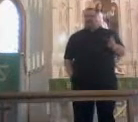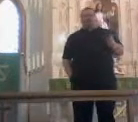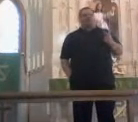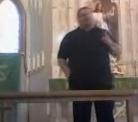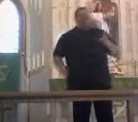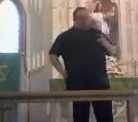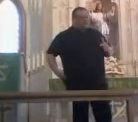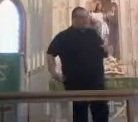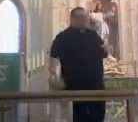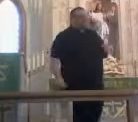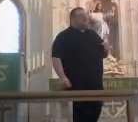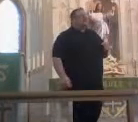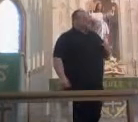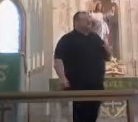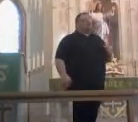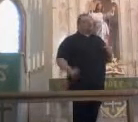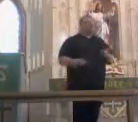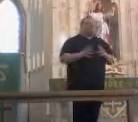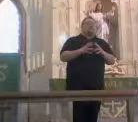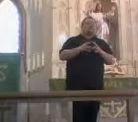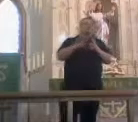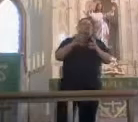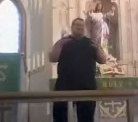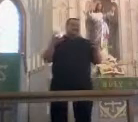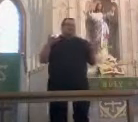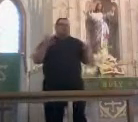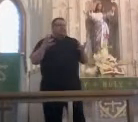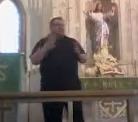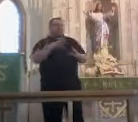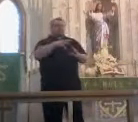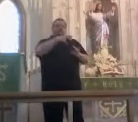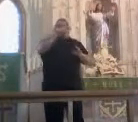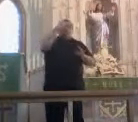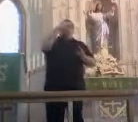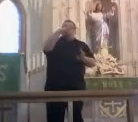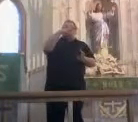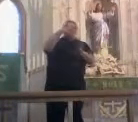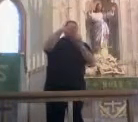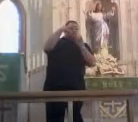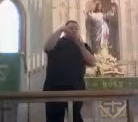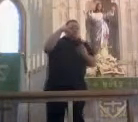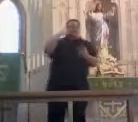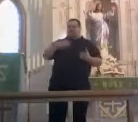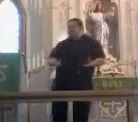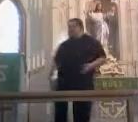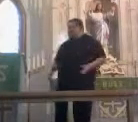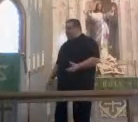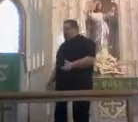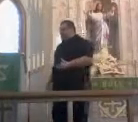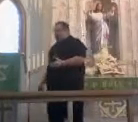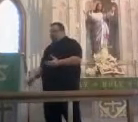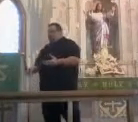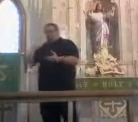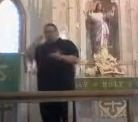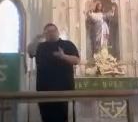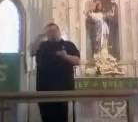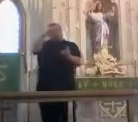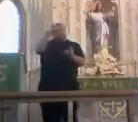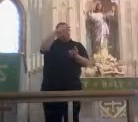under Rehoboam, the nation of Israel split. 10 tribes went to the north, 2 tribes to the south. The northern